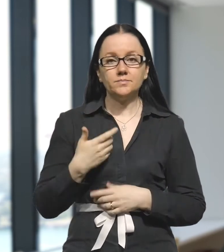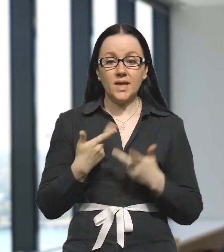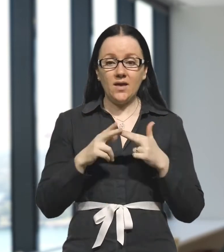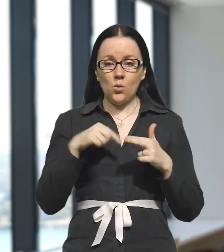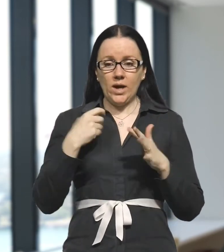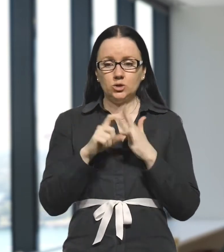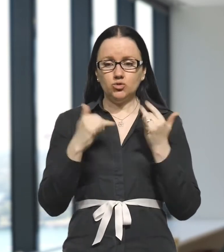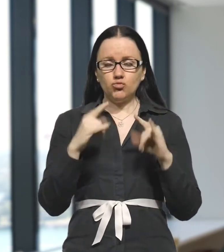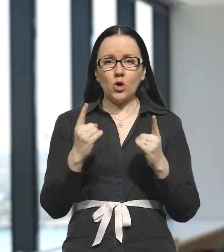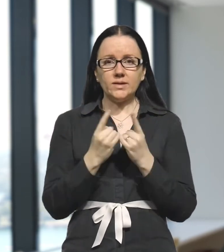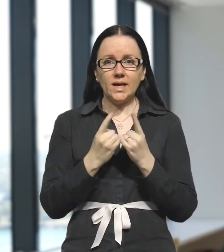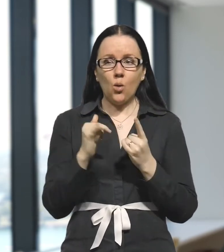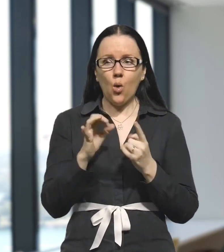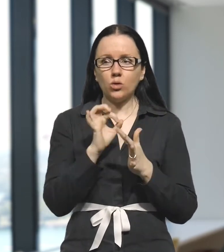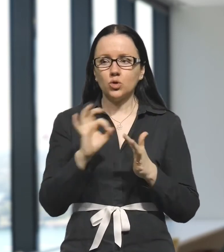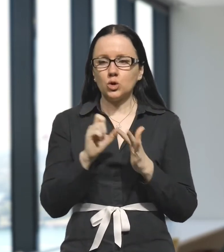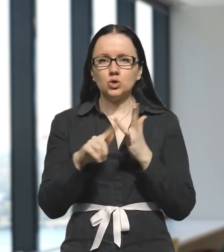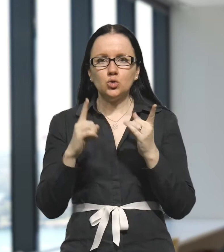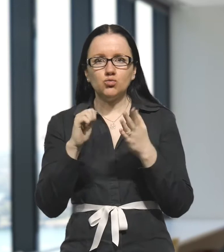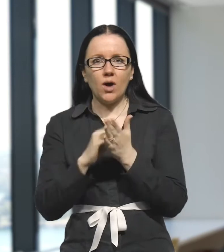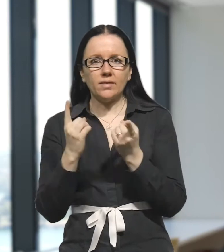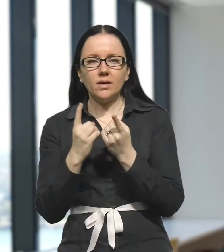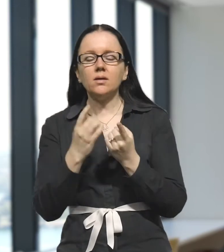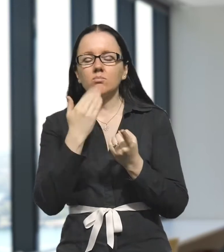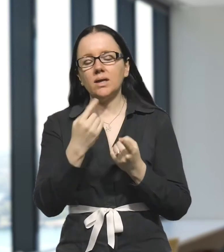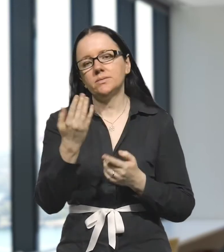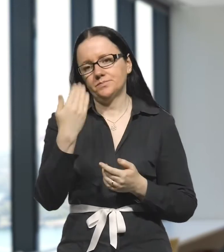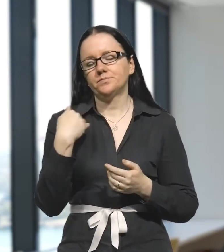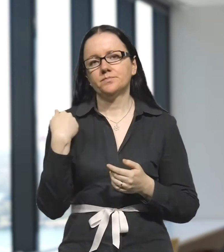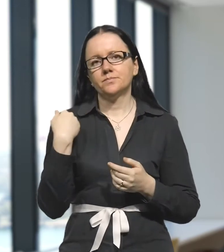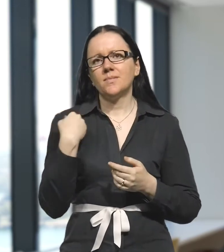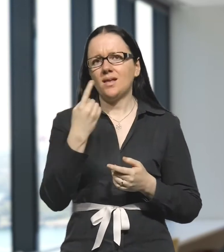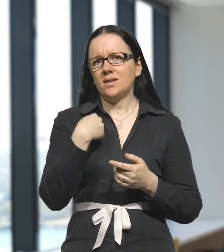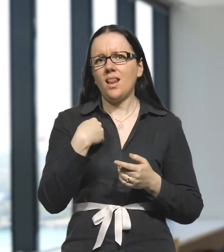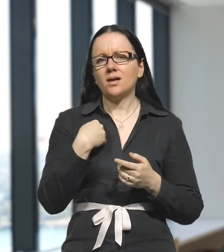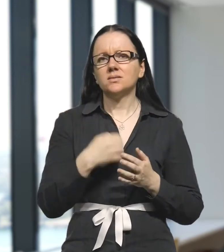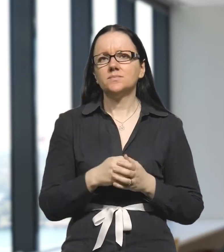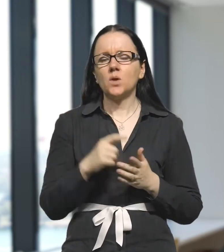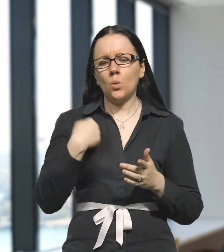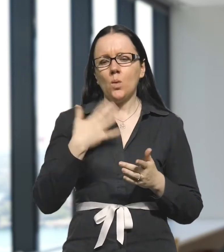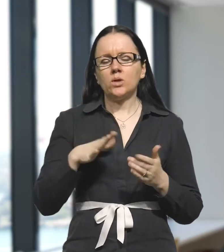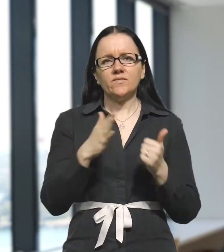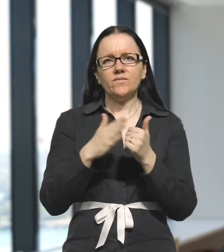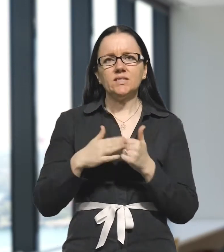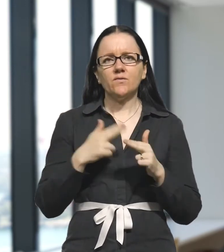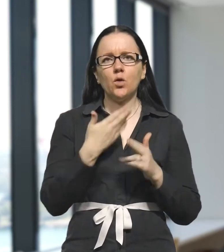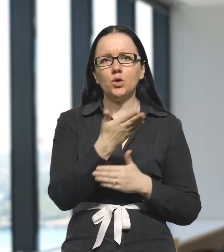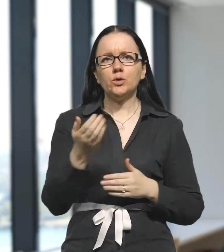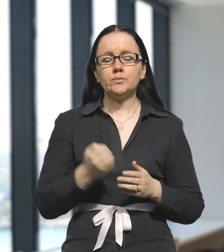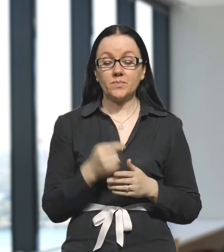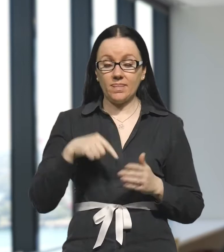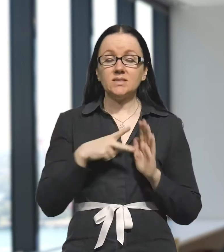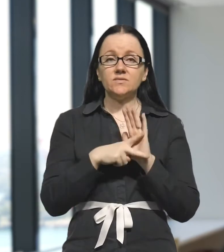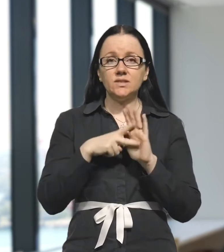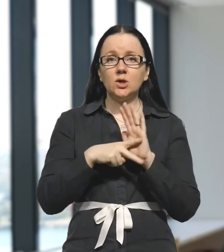something we've done, or perhaps not done, please give us the opportunity to put things right. In this video, I'll go over